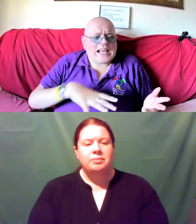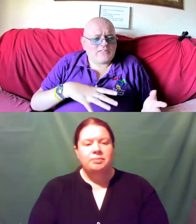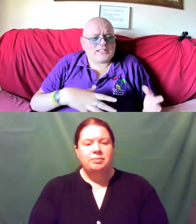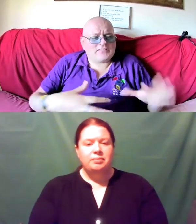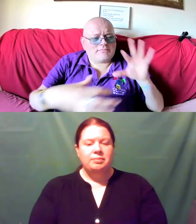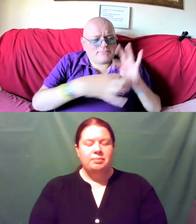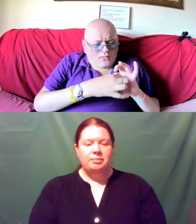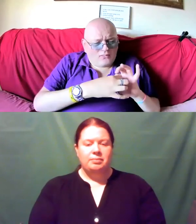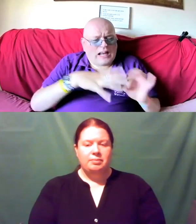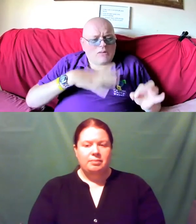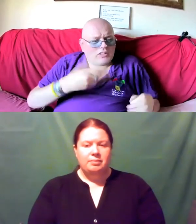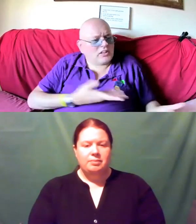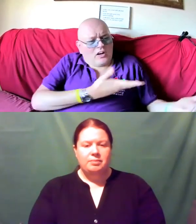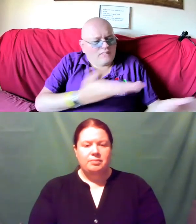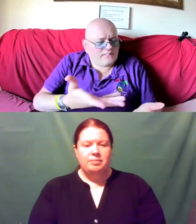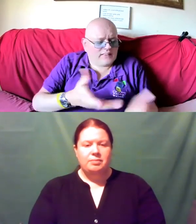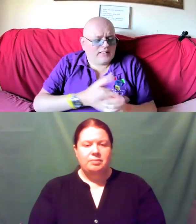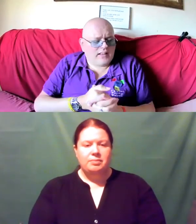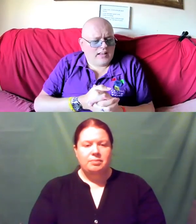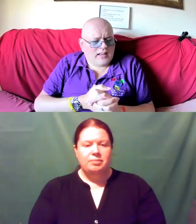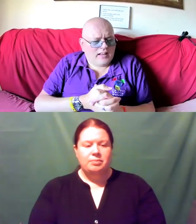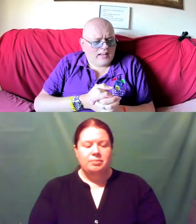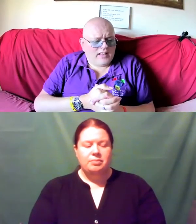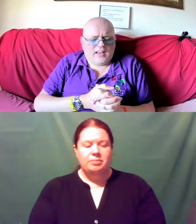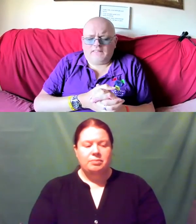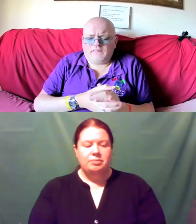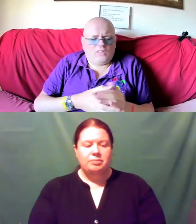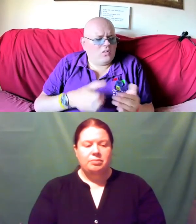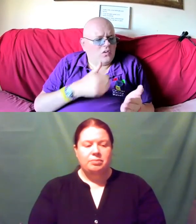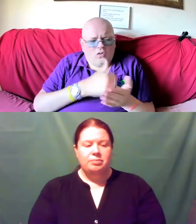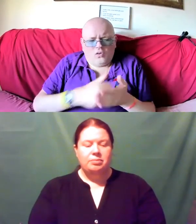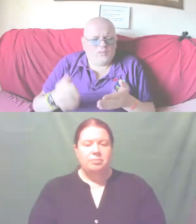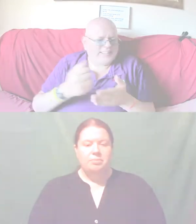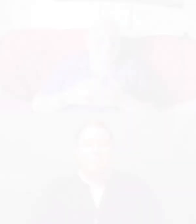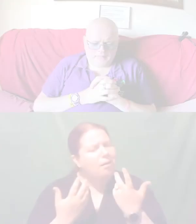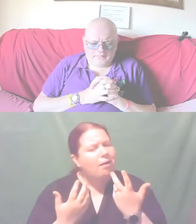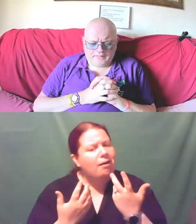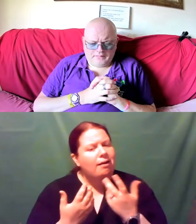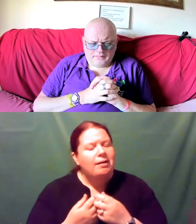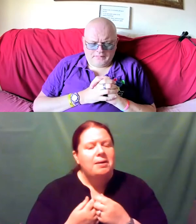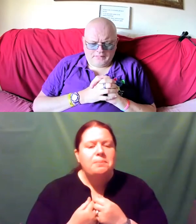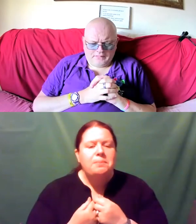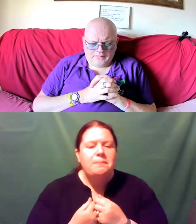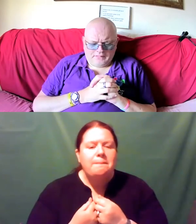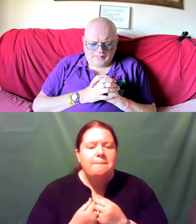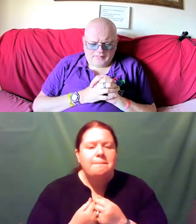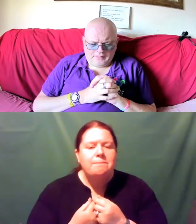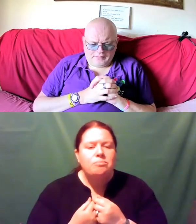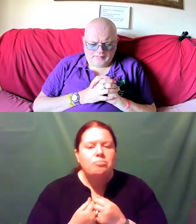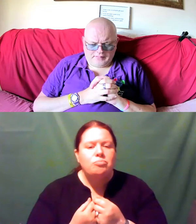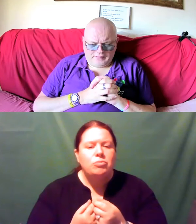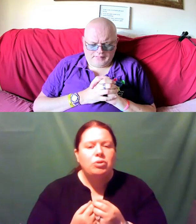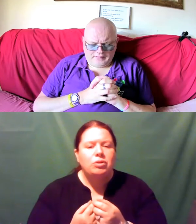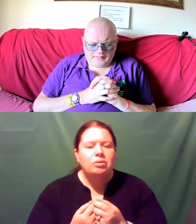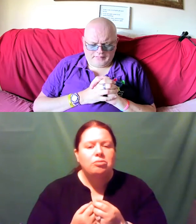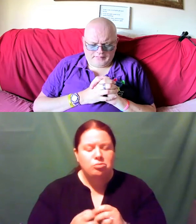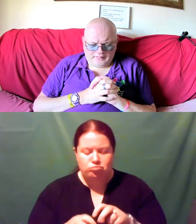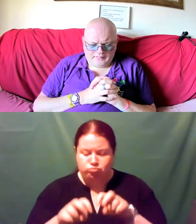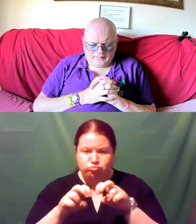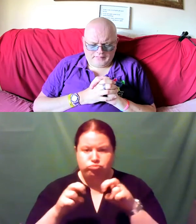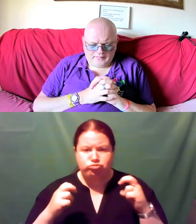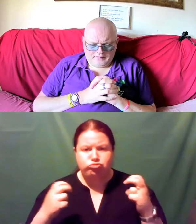it. And I'm constantly reminded of that. Yeah. You know, you've sat down with people